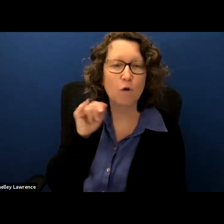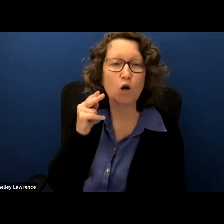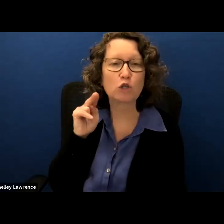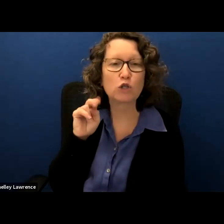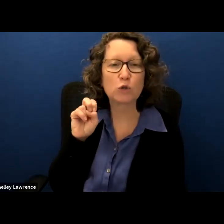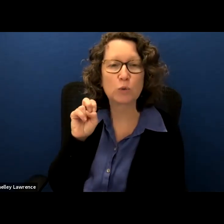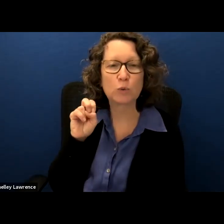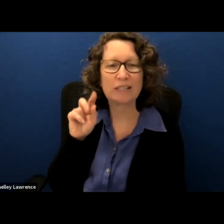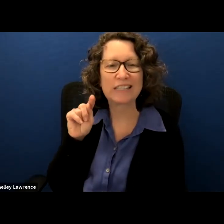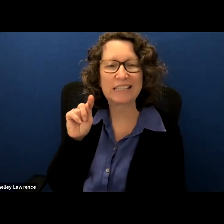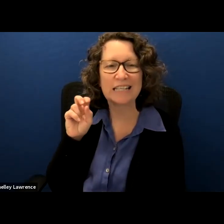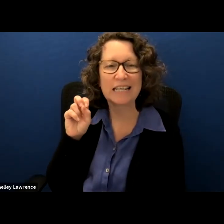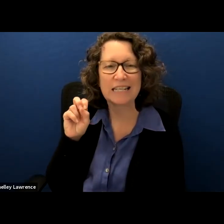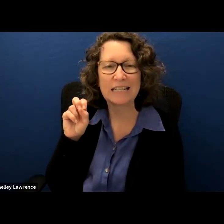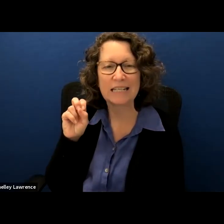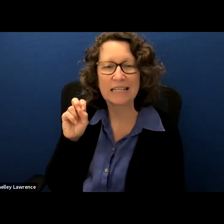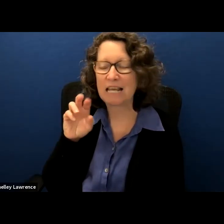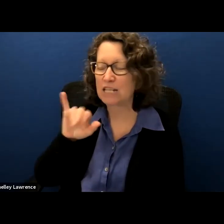Juneteenth,